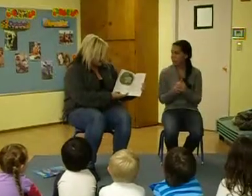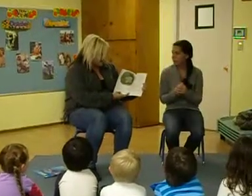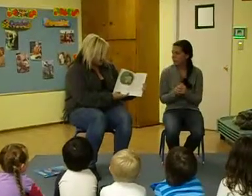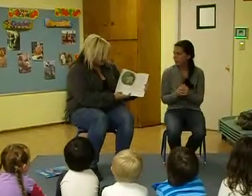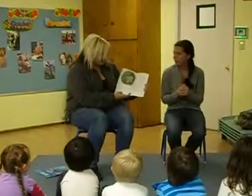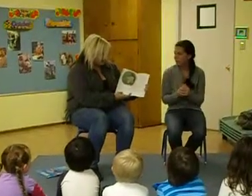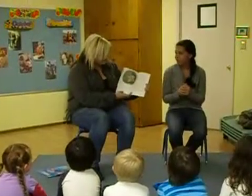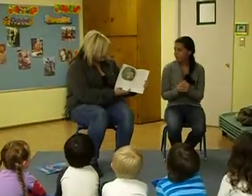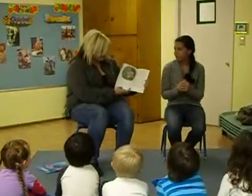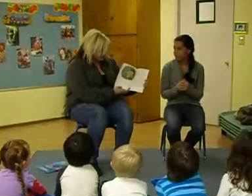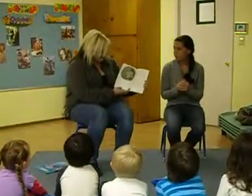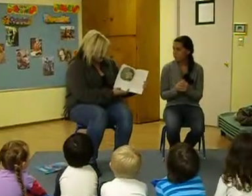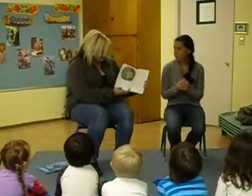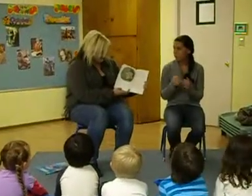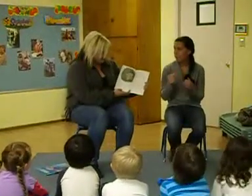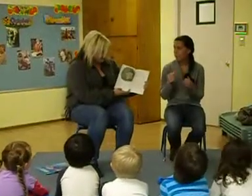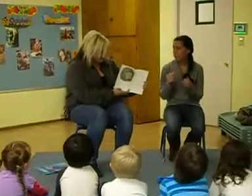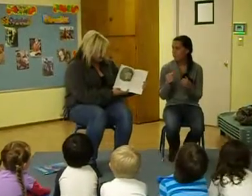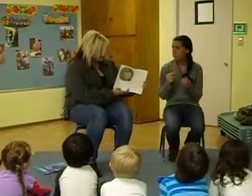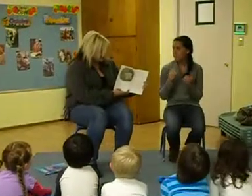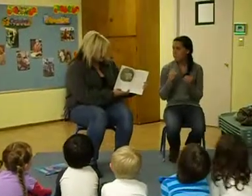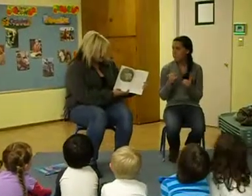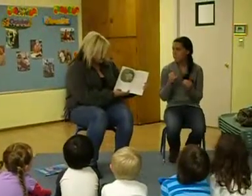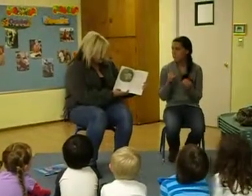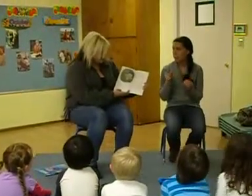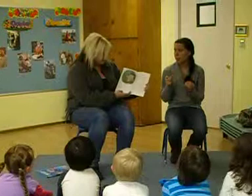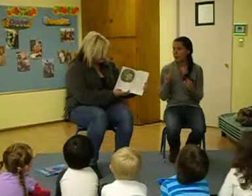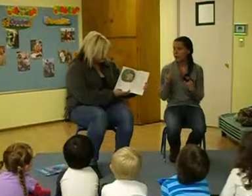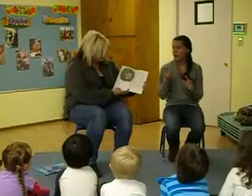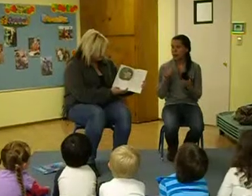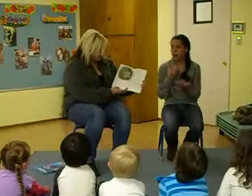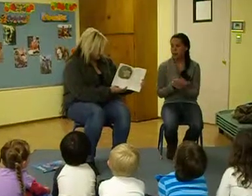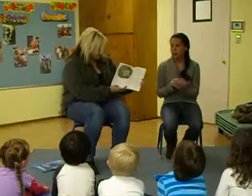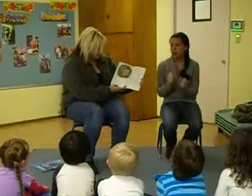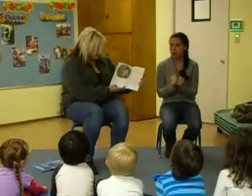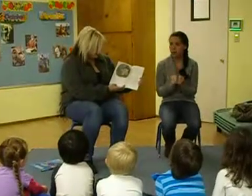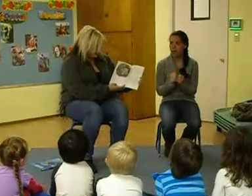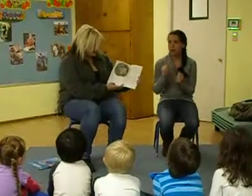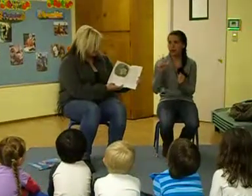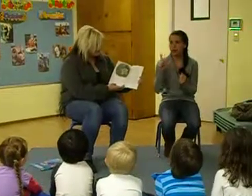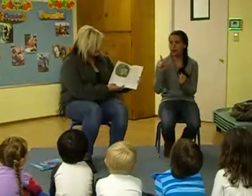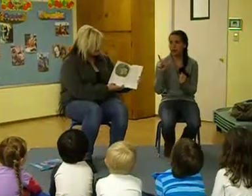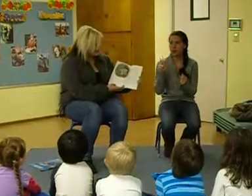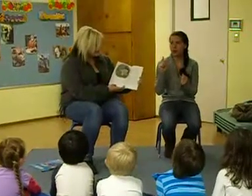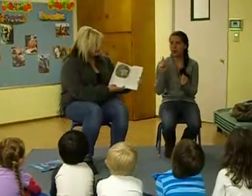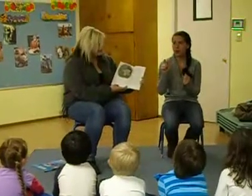As he curled up with Lilac, Harold's purple crayon dropped to the floor and he dropped off to sleep.